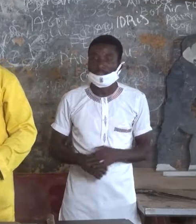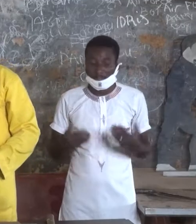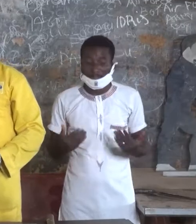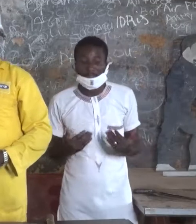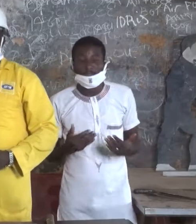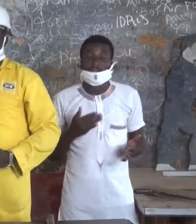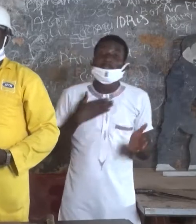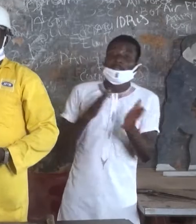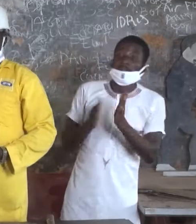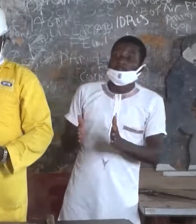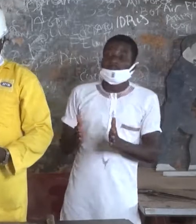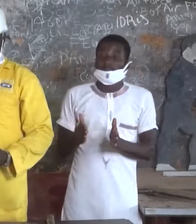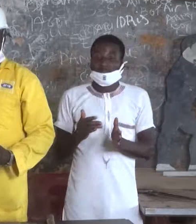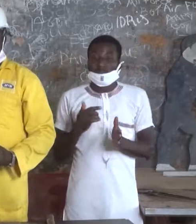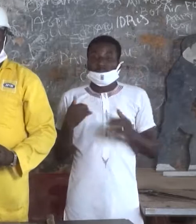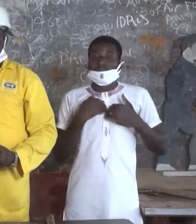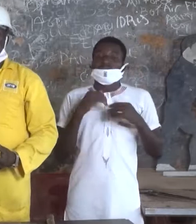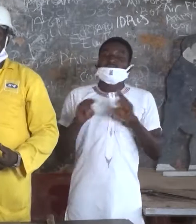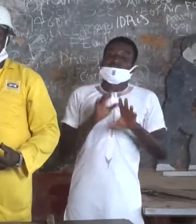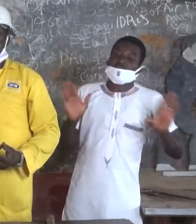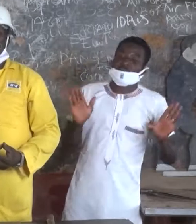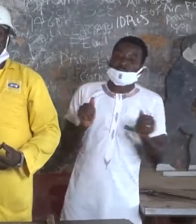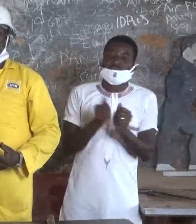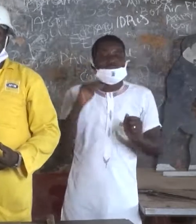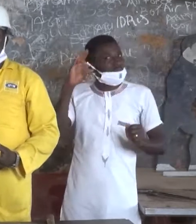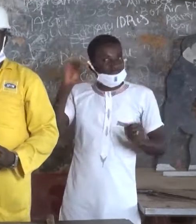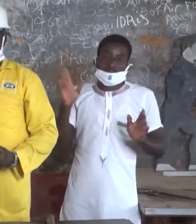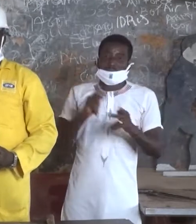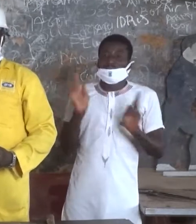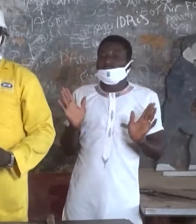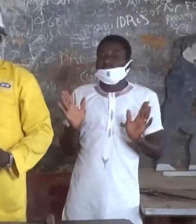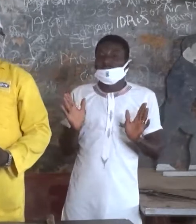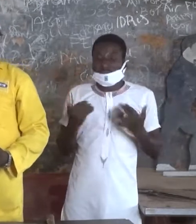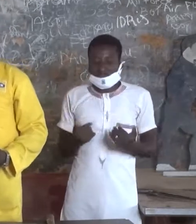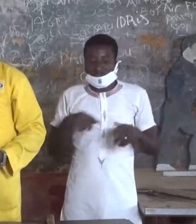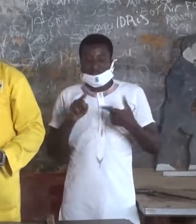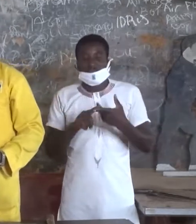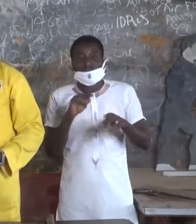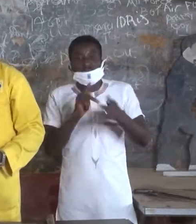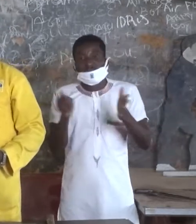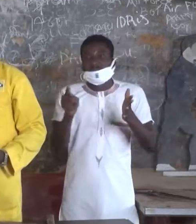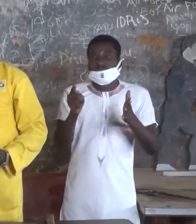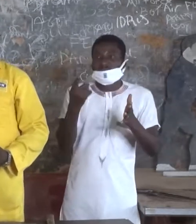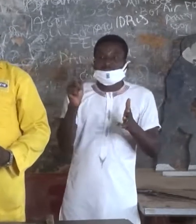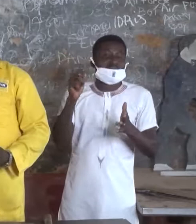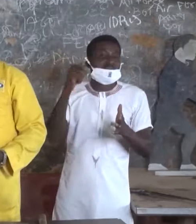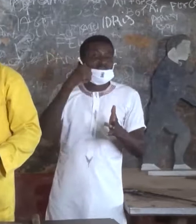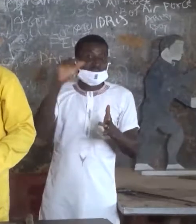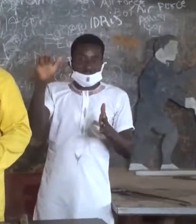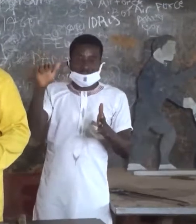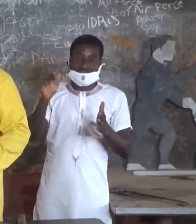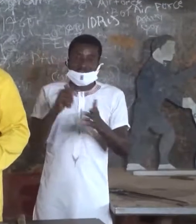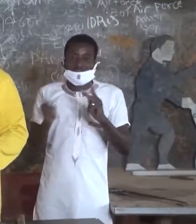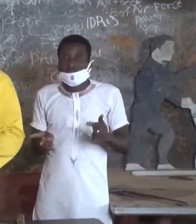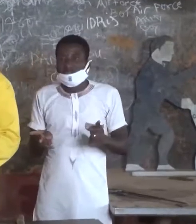Okay, my students, we are done with the male part. Now we are going to mark the female